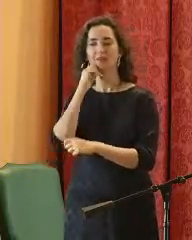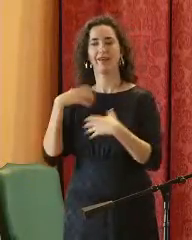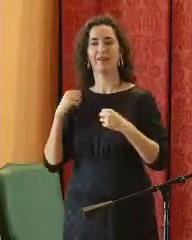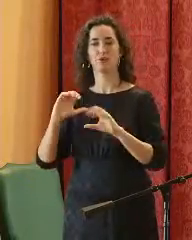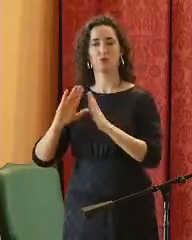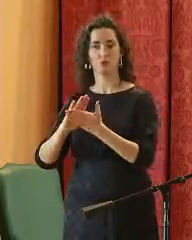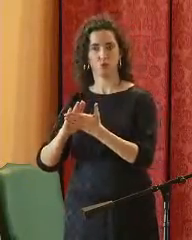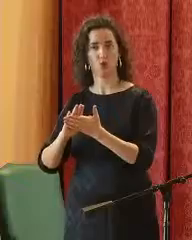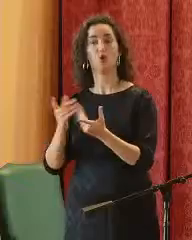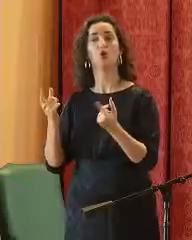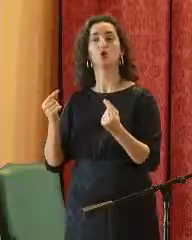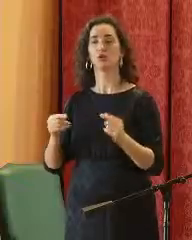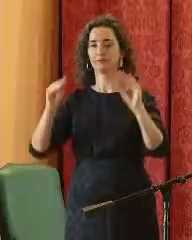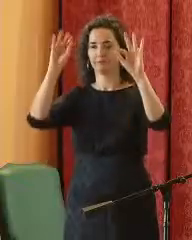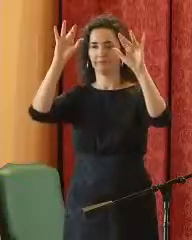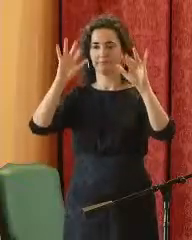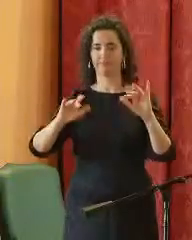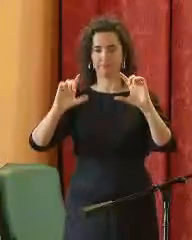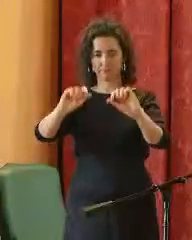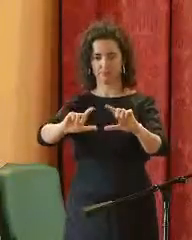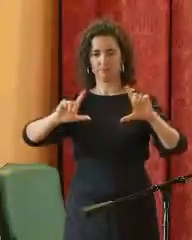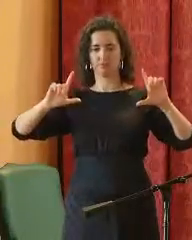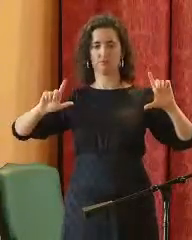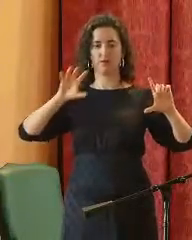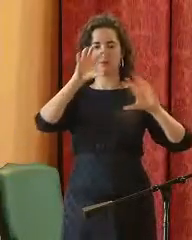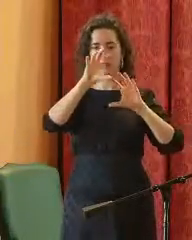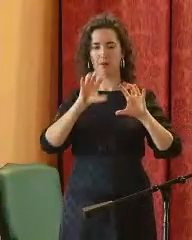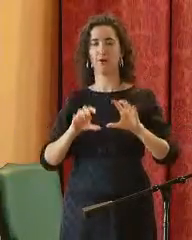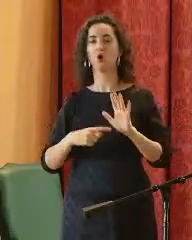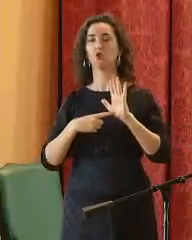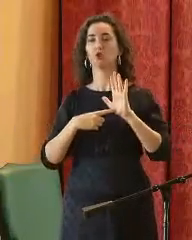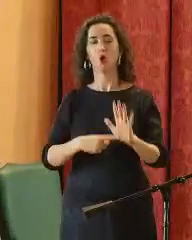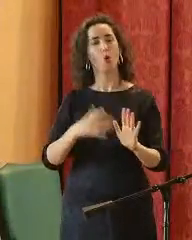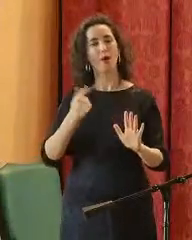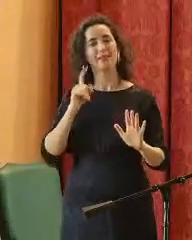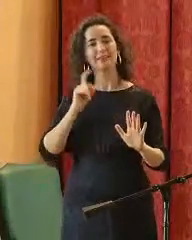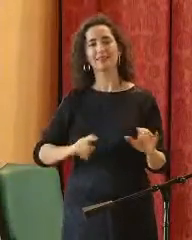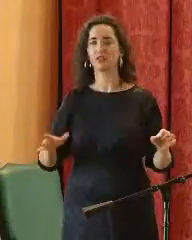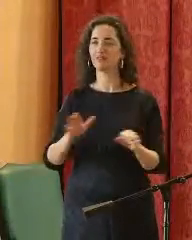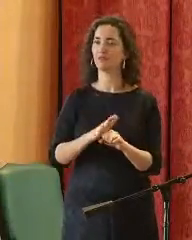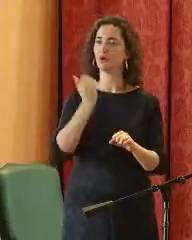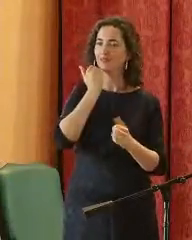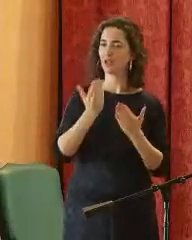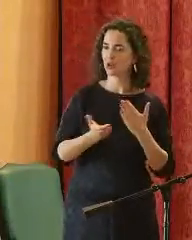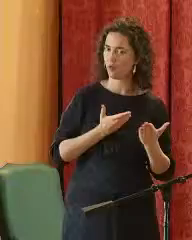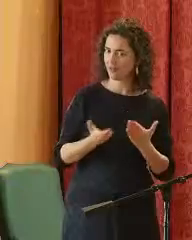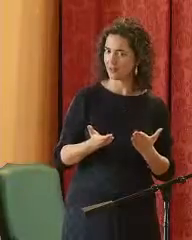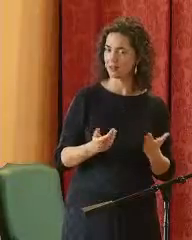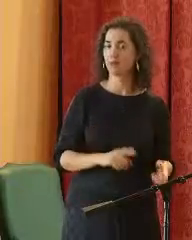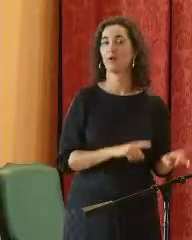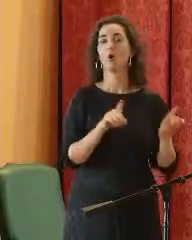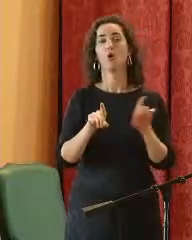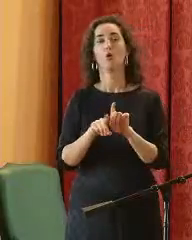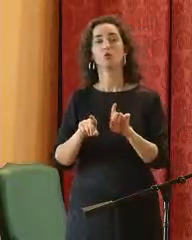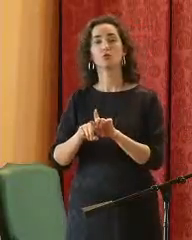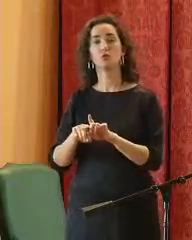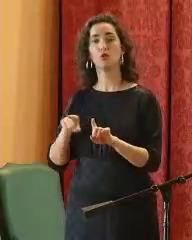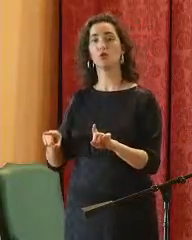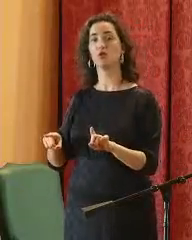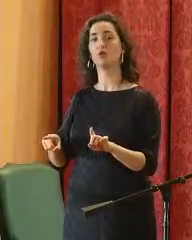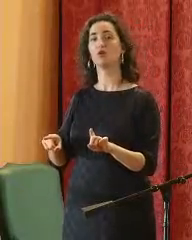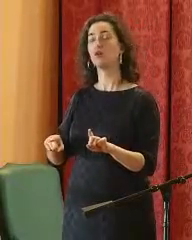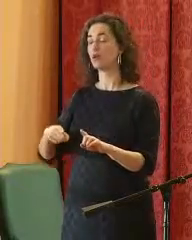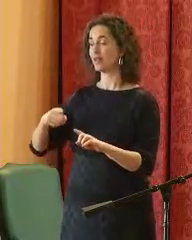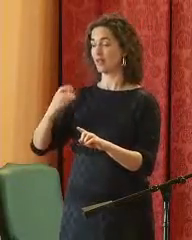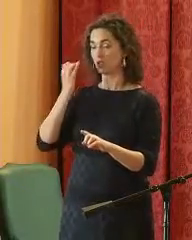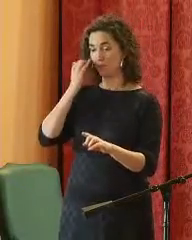create an infographic that not only demonstrated the need for comprehensive dental services, but also the potential cost